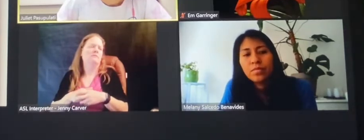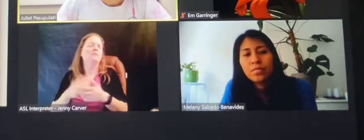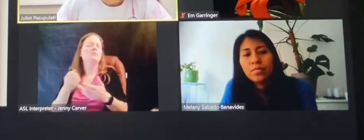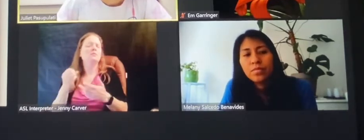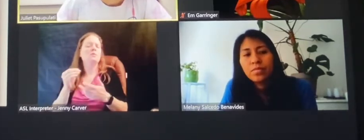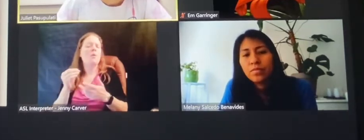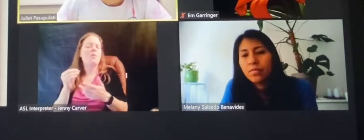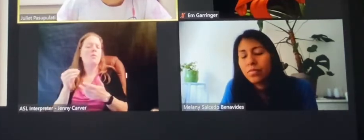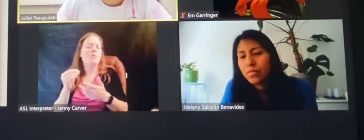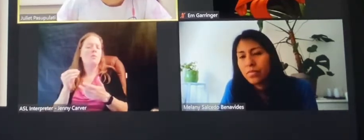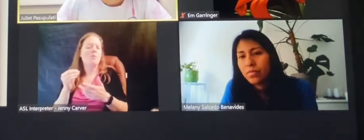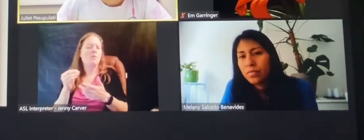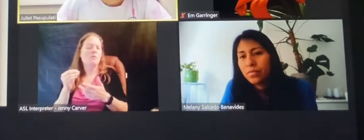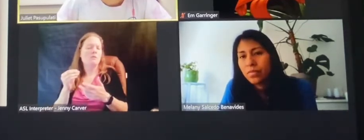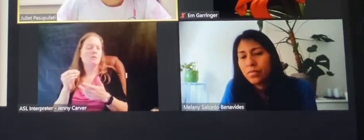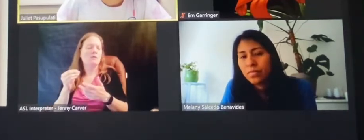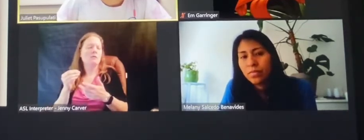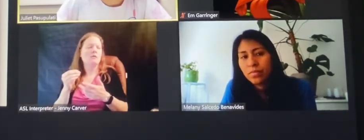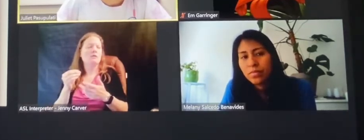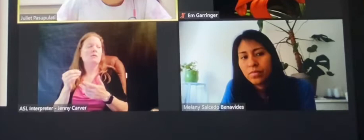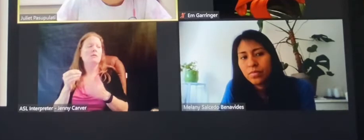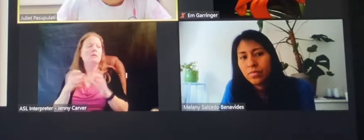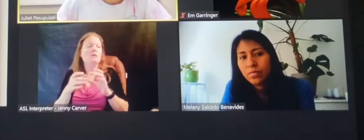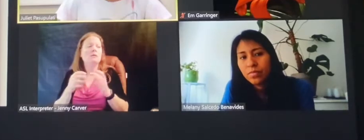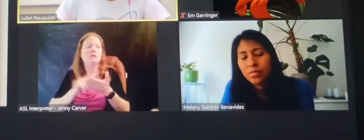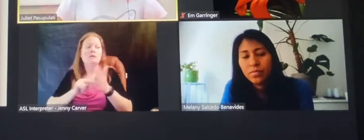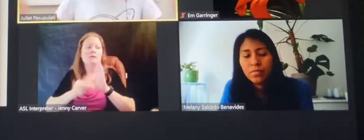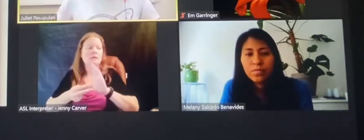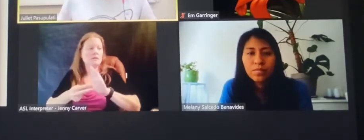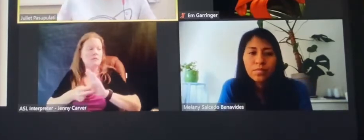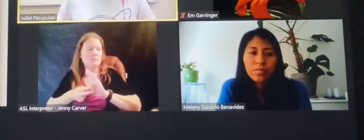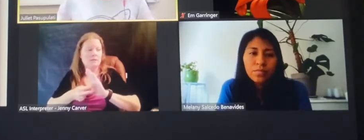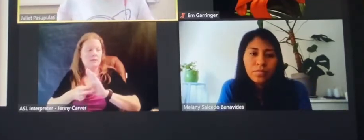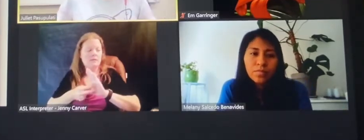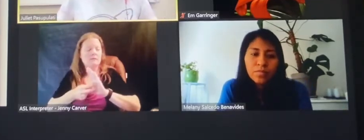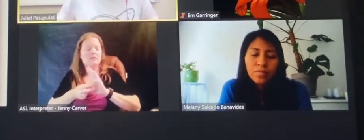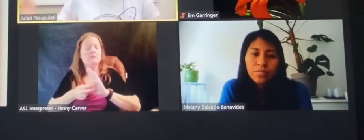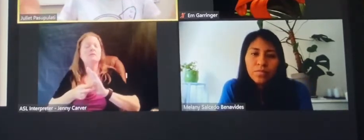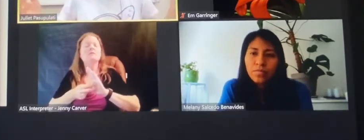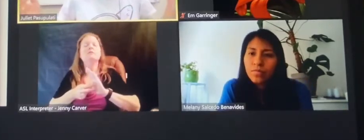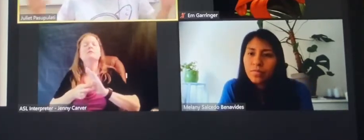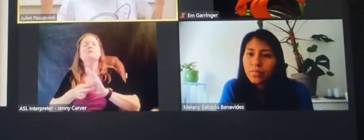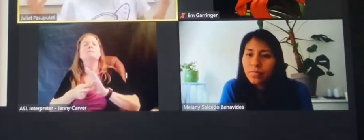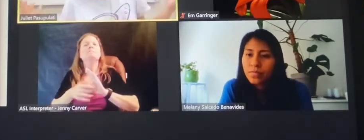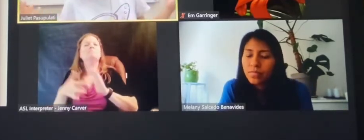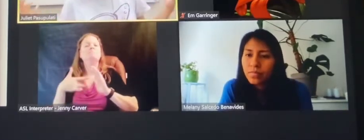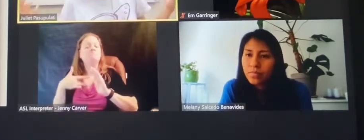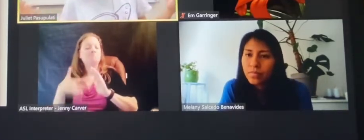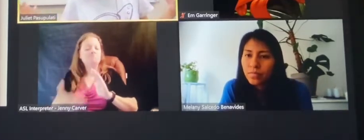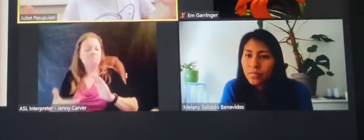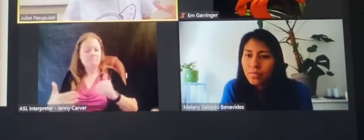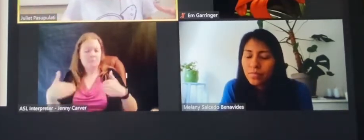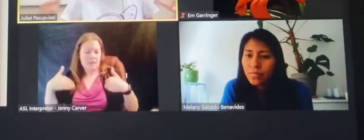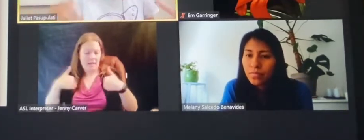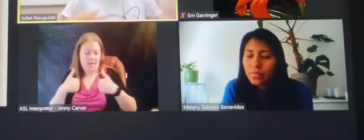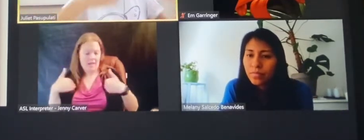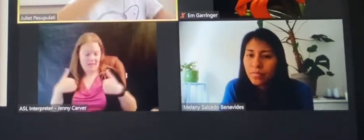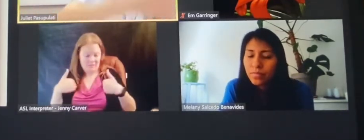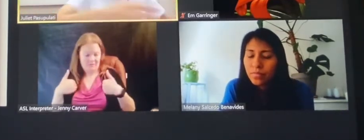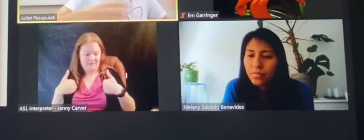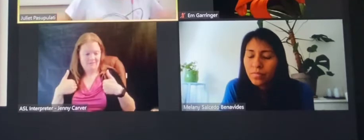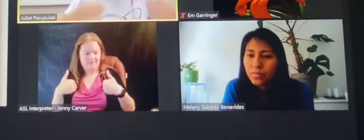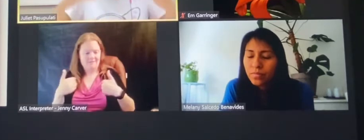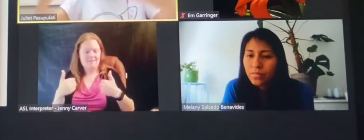So he's saying that usually animals have